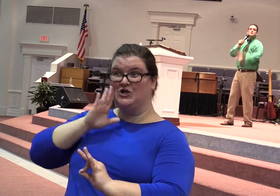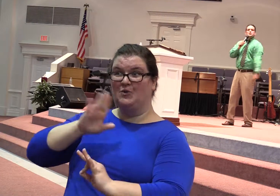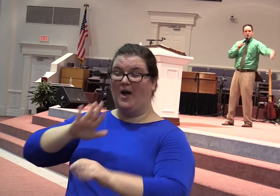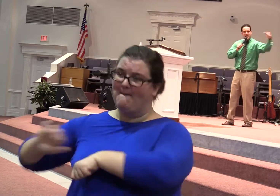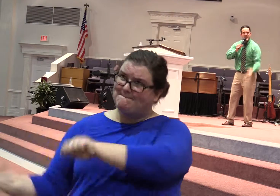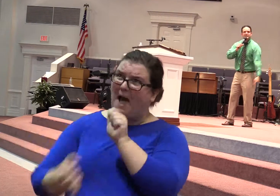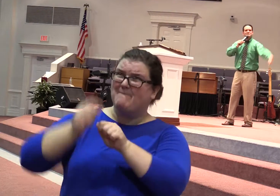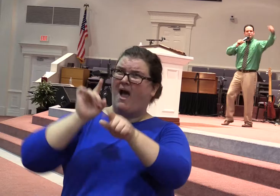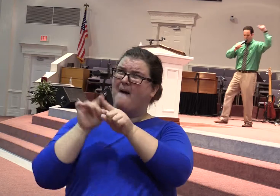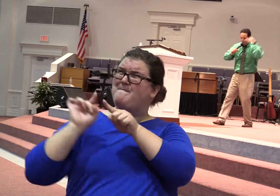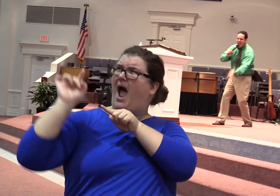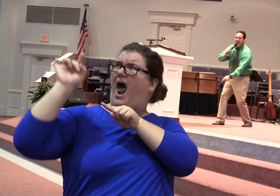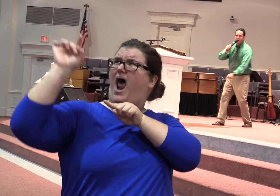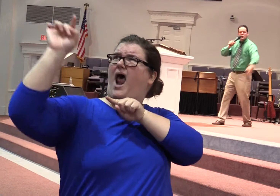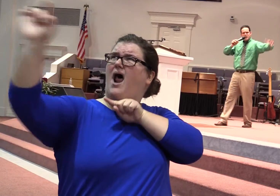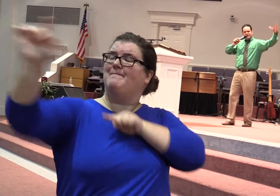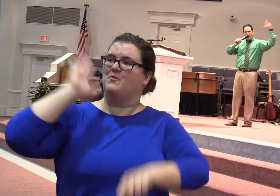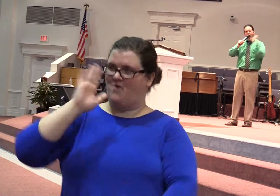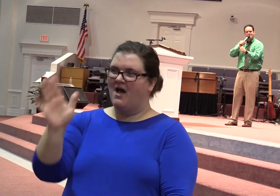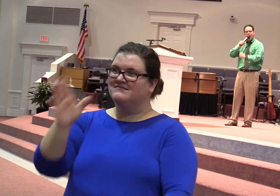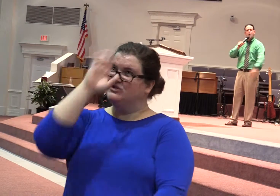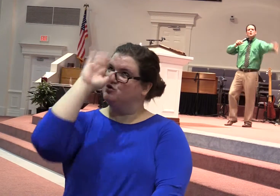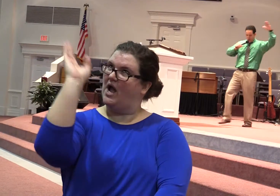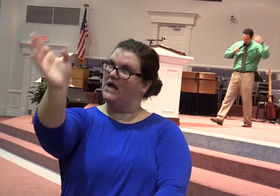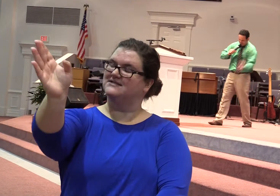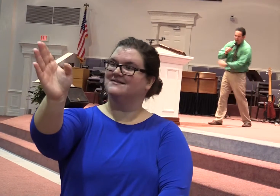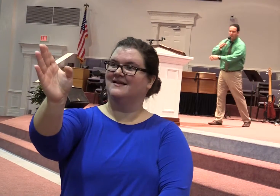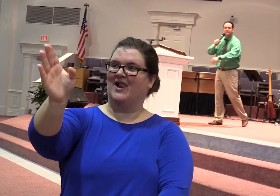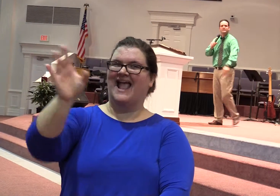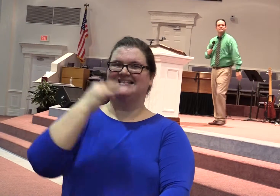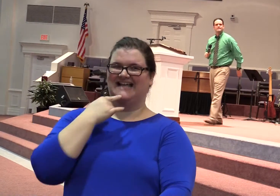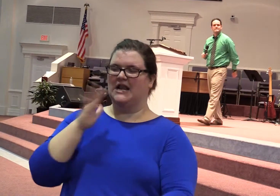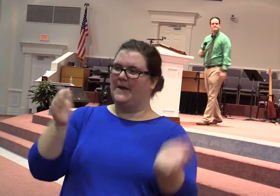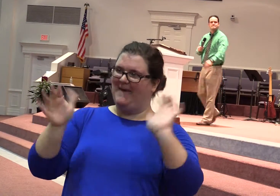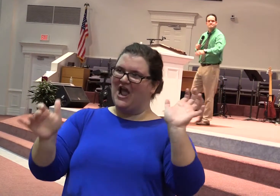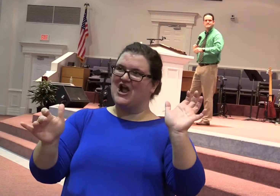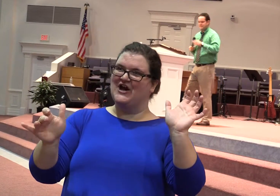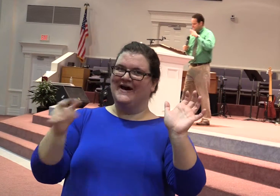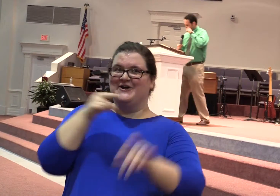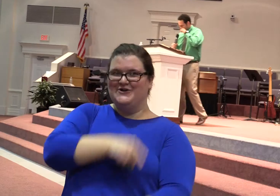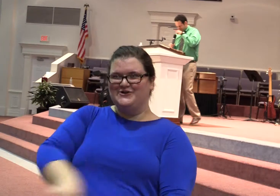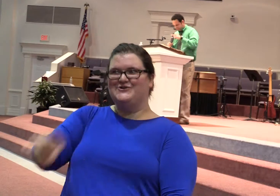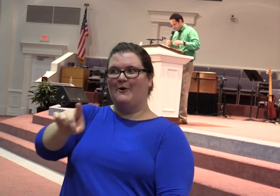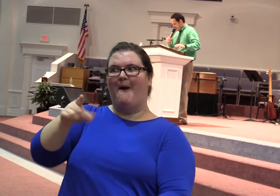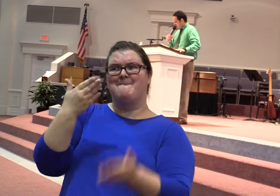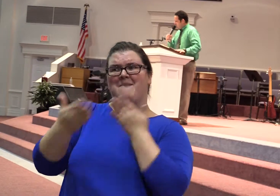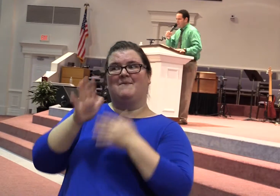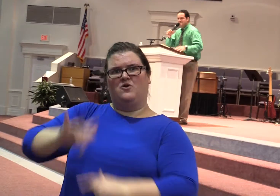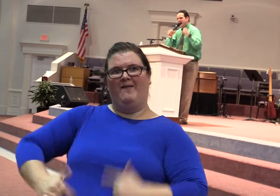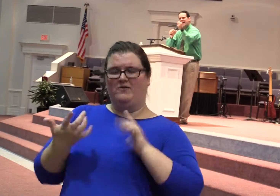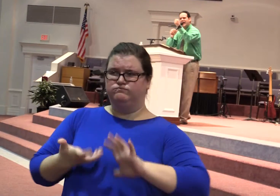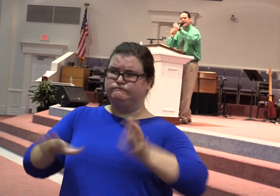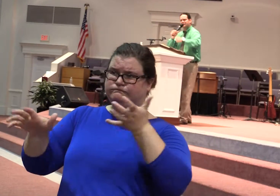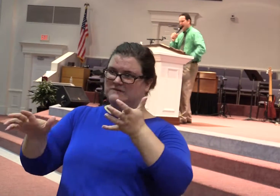up, your knees must go down. You need to humble yourself. Amen. Under